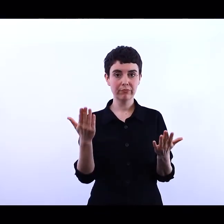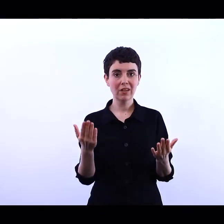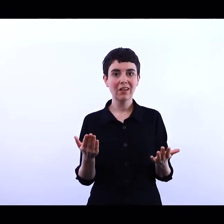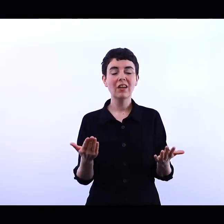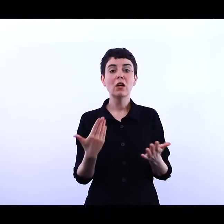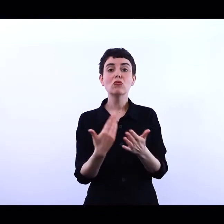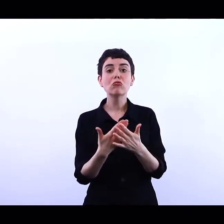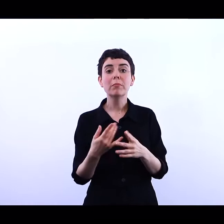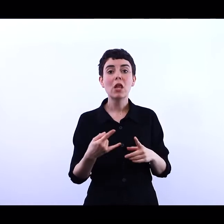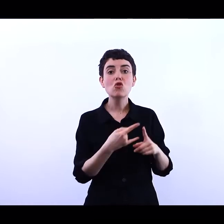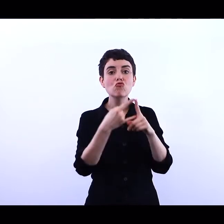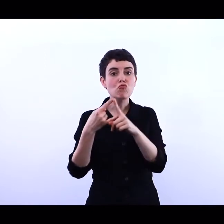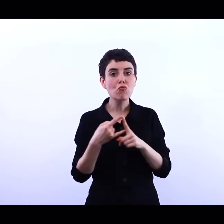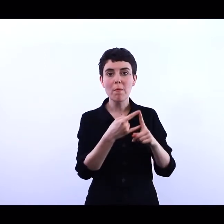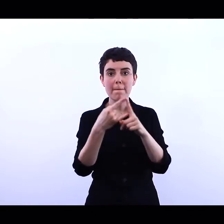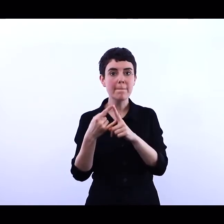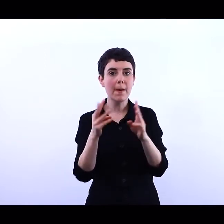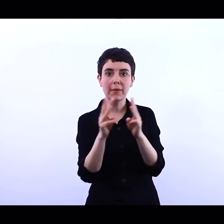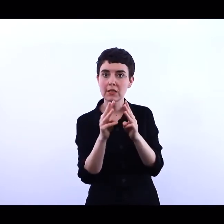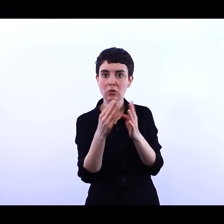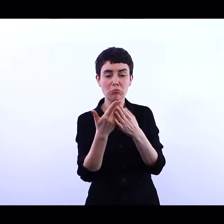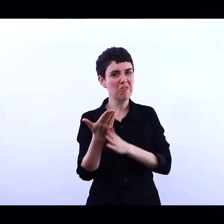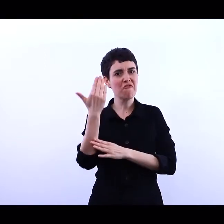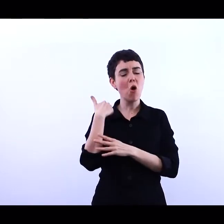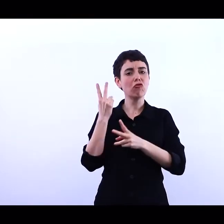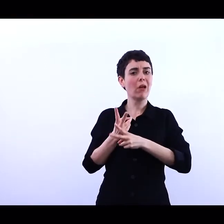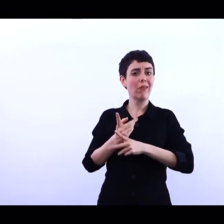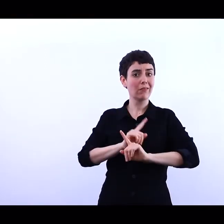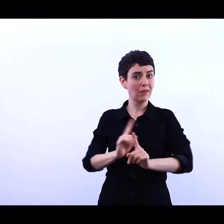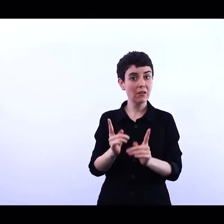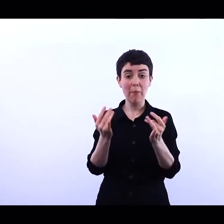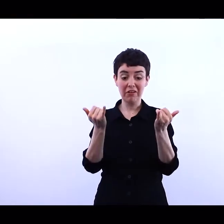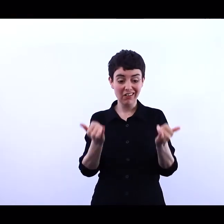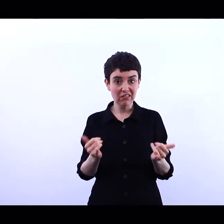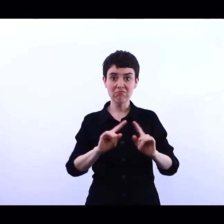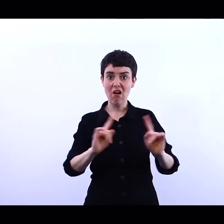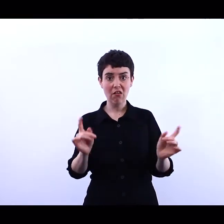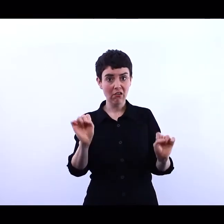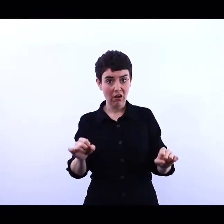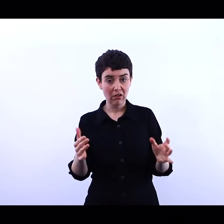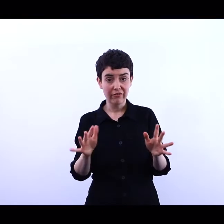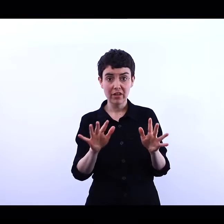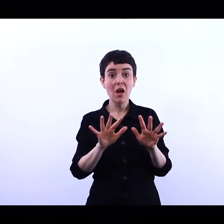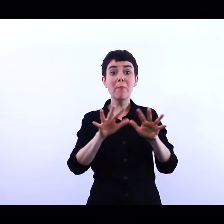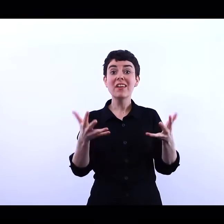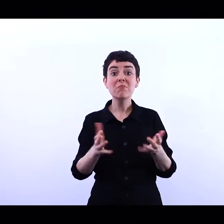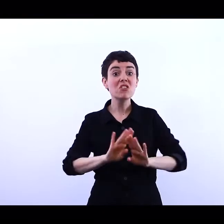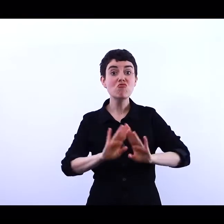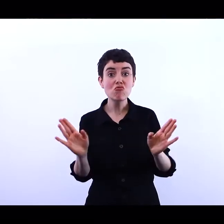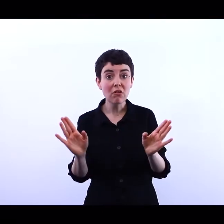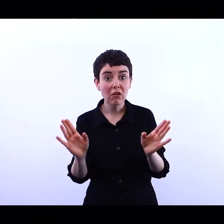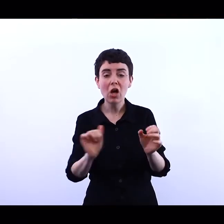was not standard prior to last year, though it is clearly an approach that outside of the pandemic would serve many